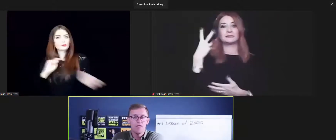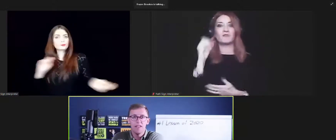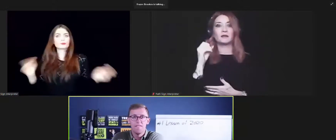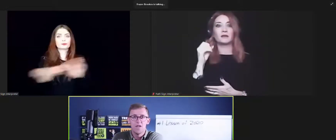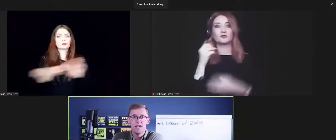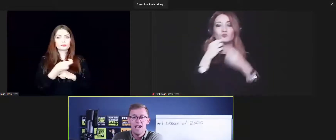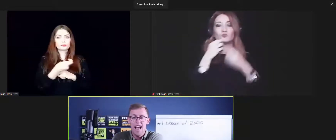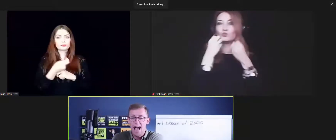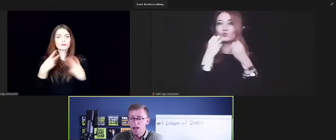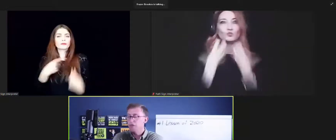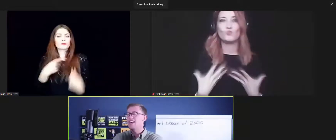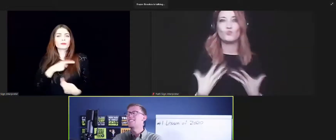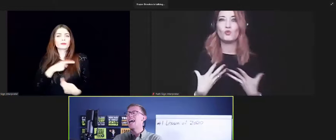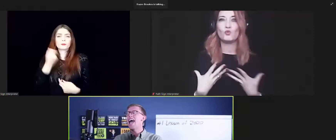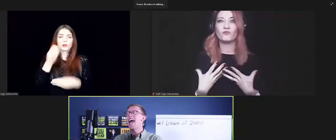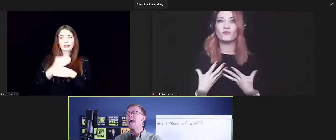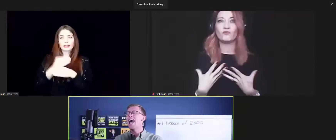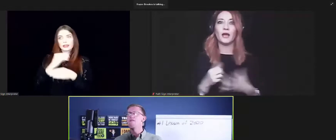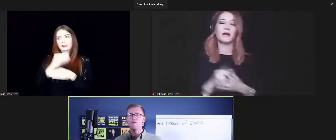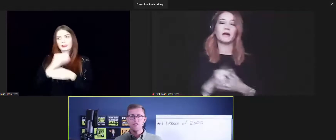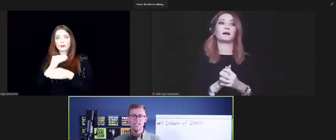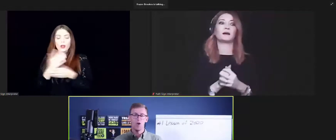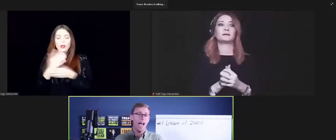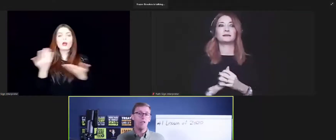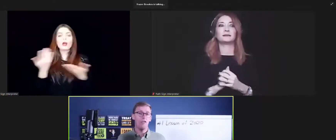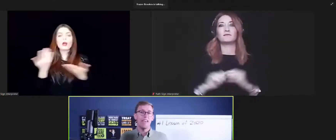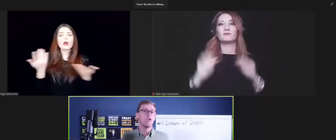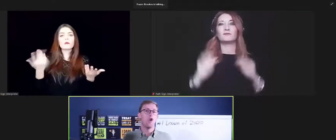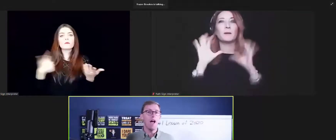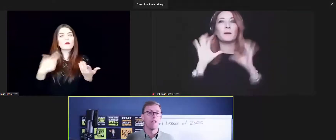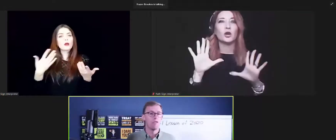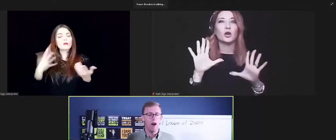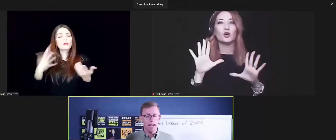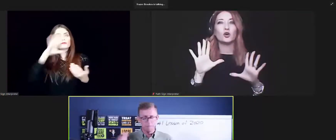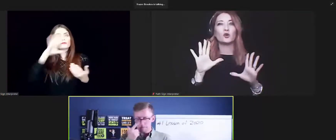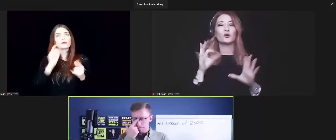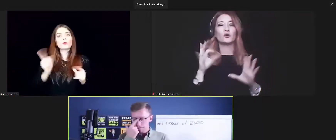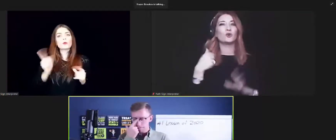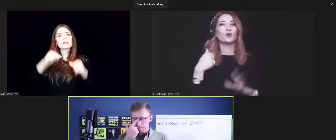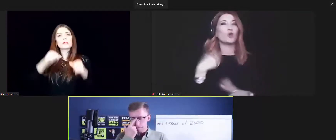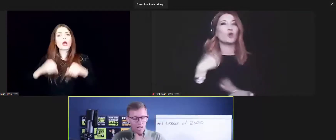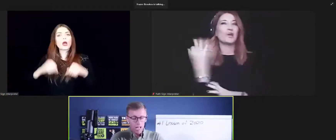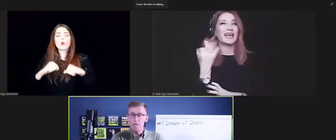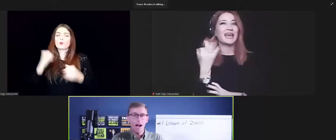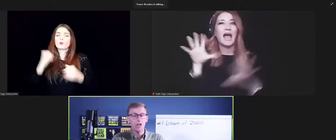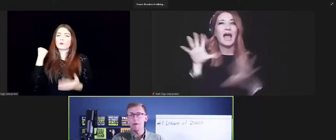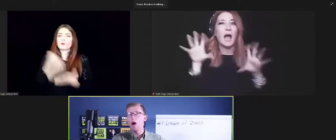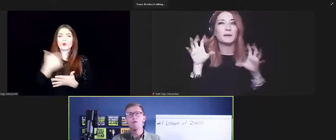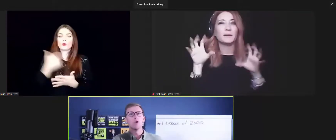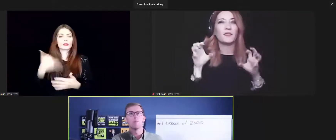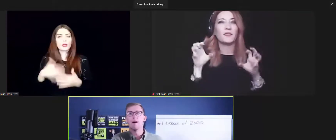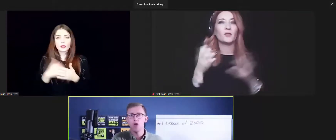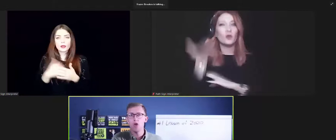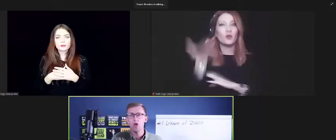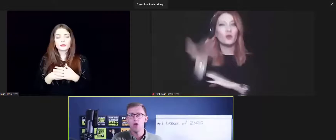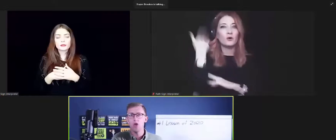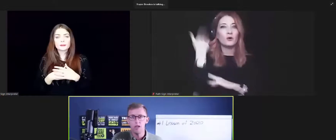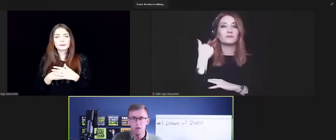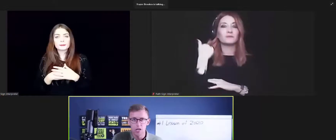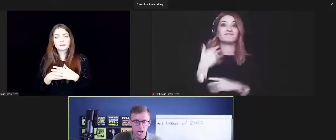everything. Health is everything. Your health is your wealth, right? I learned that because I've been going through some health